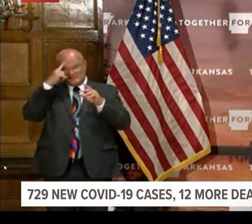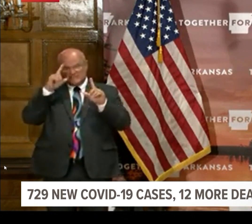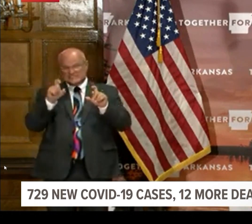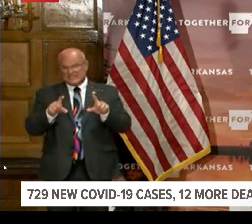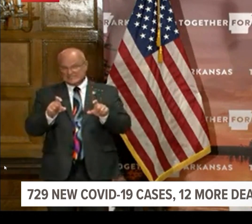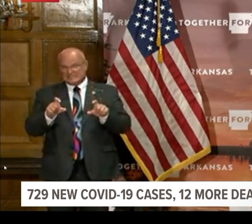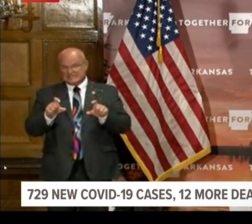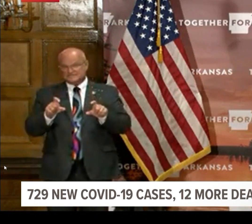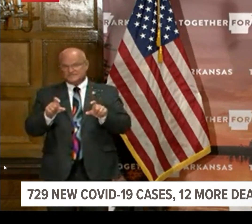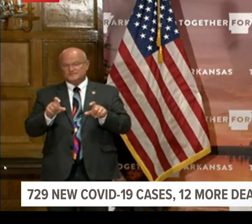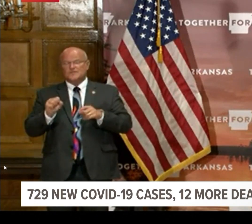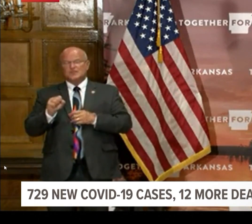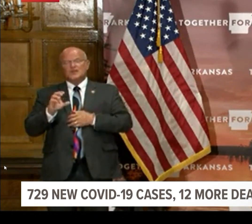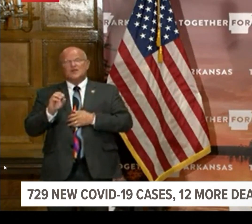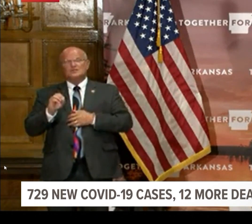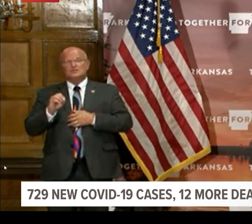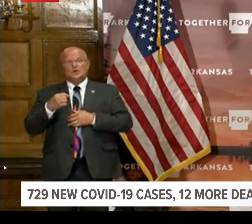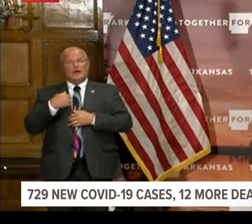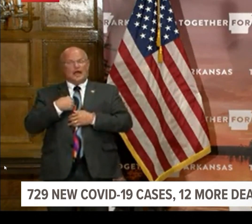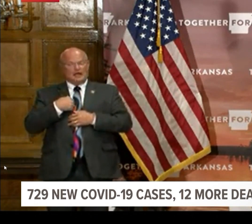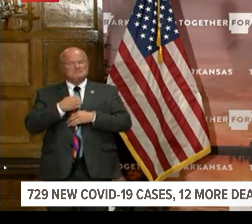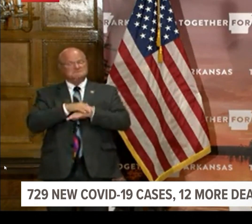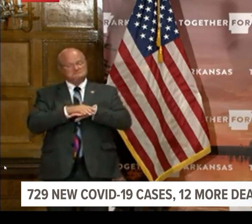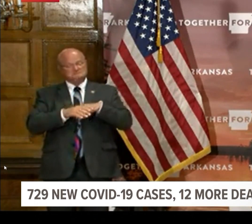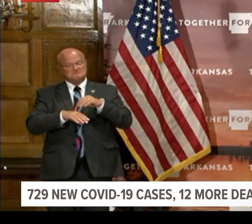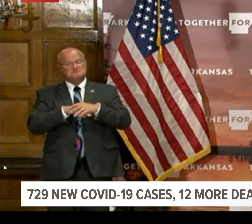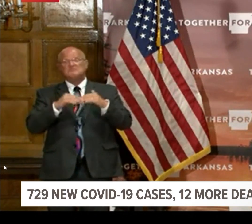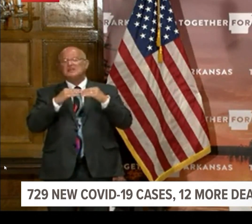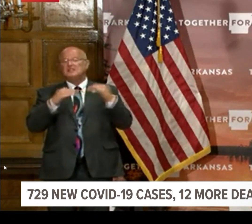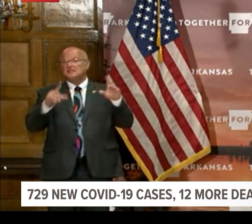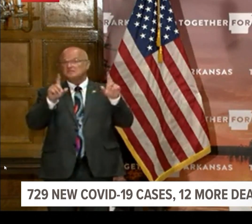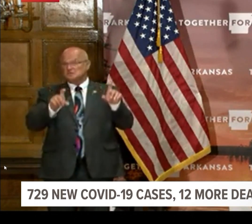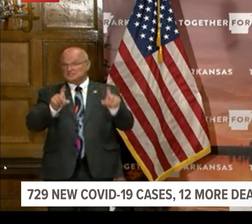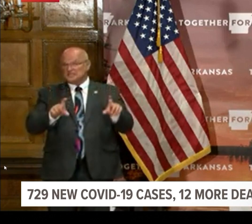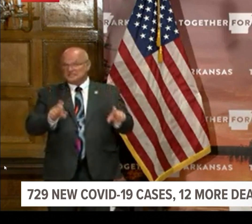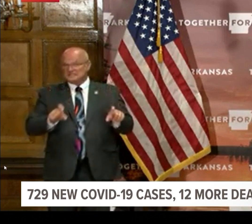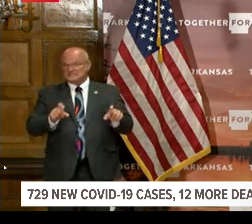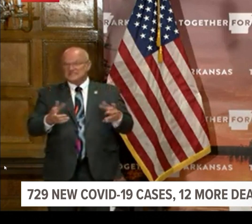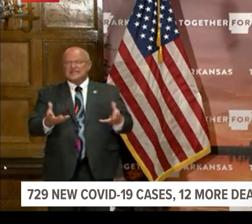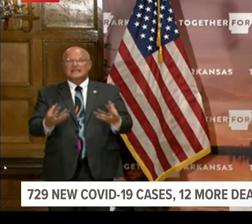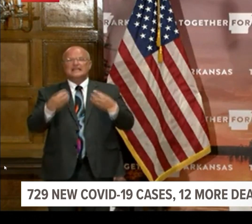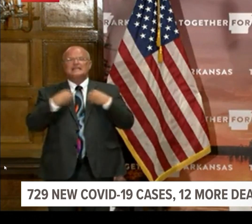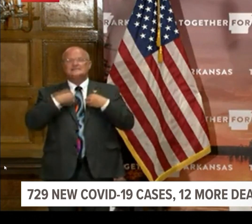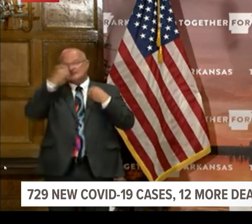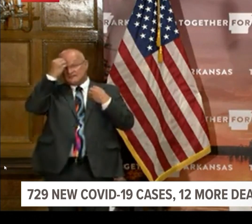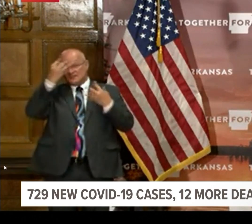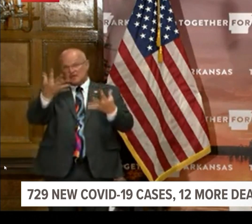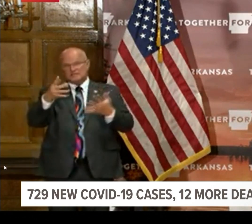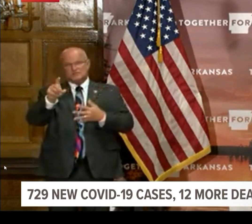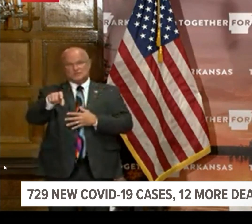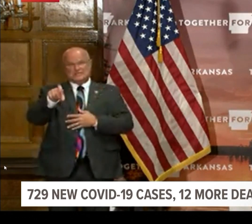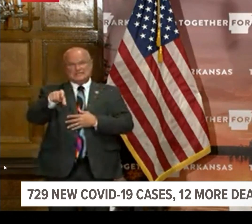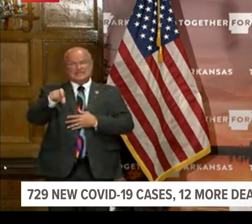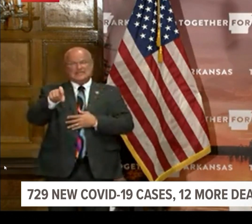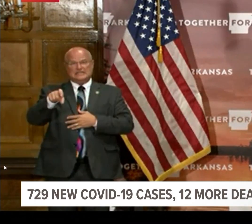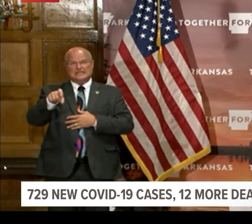testing. So I'm comfortable with the level that we're testing that gives us the information that we need, although we always